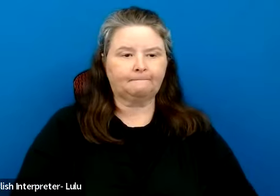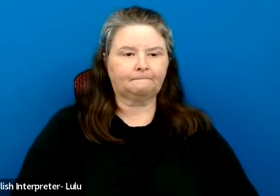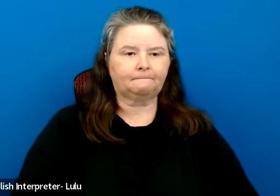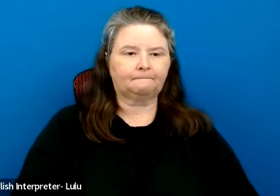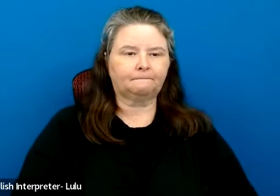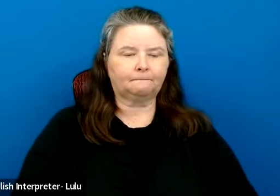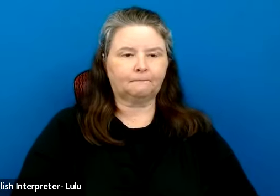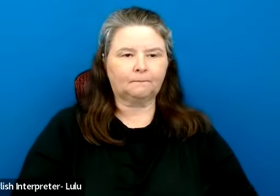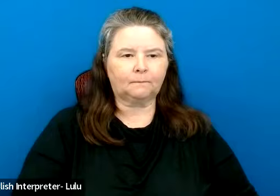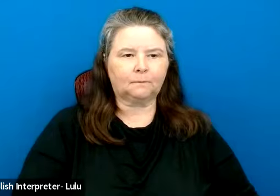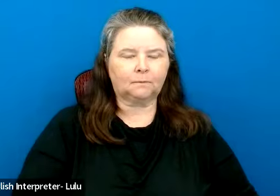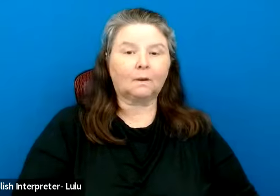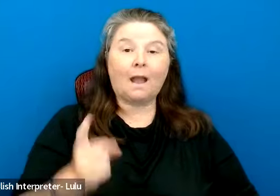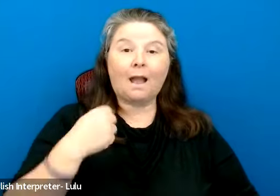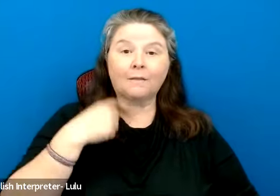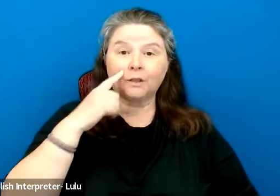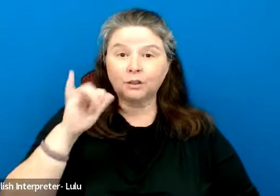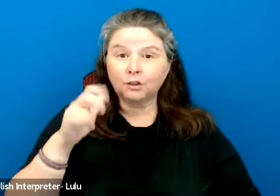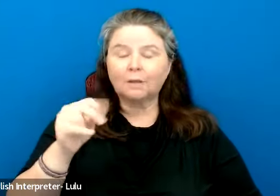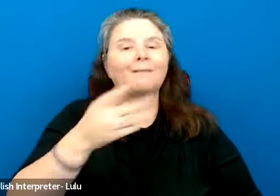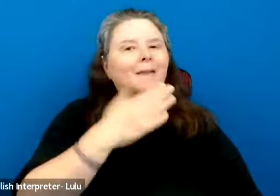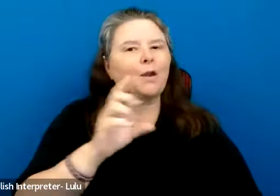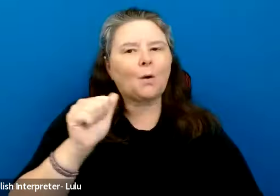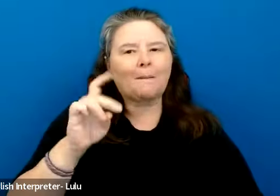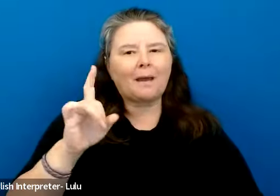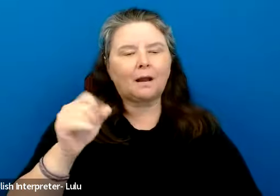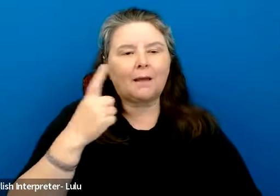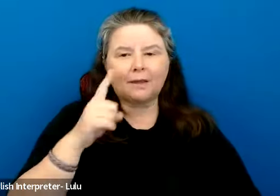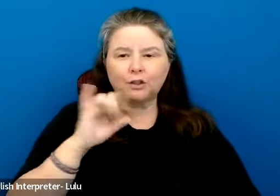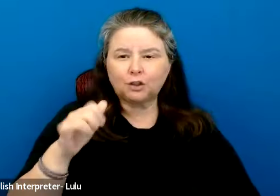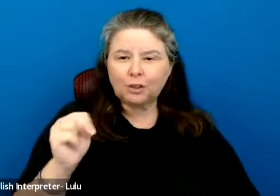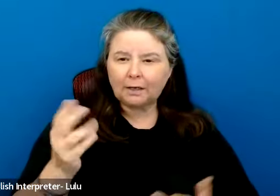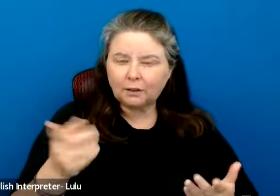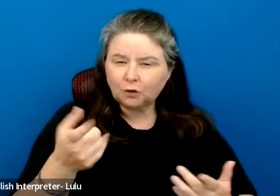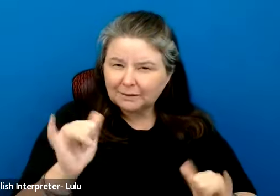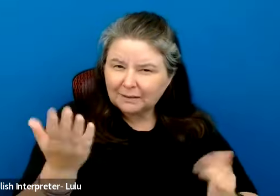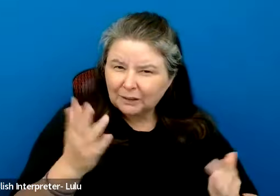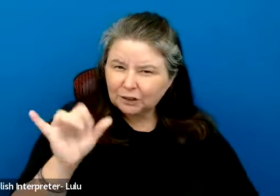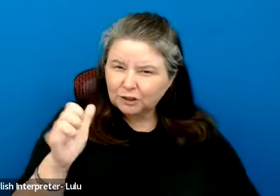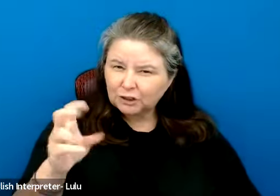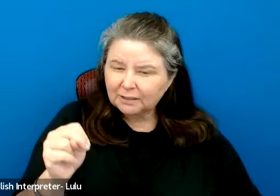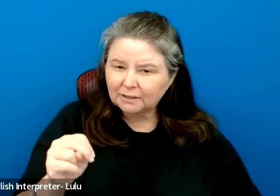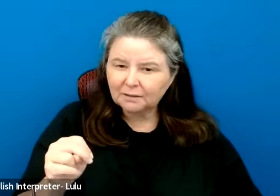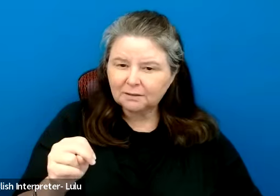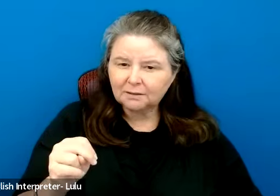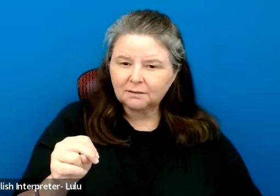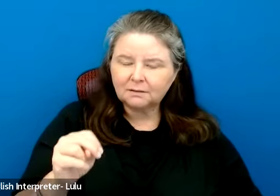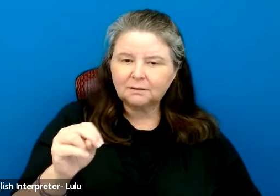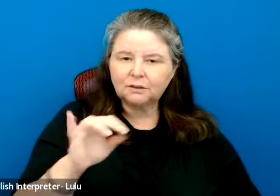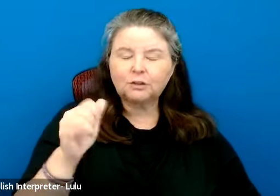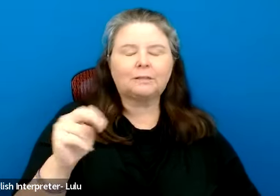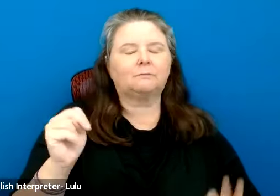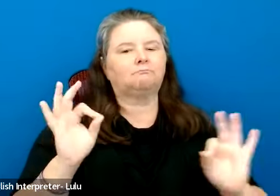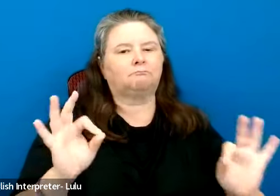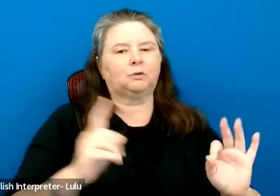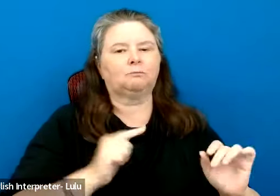Thank you. And I think is Jen still, thank you, Amanda. I think Jen is here. Is she on the call still? Hey, I'm here. Awesome.